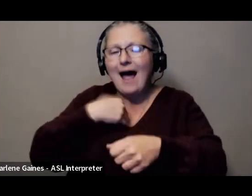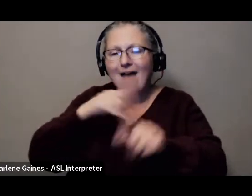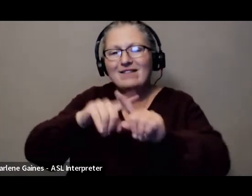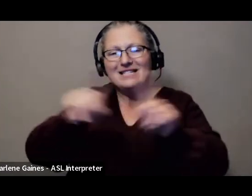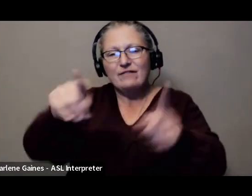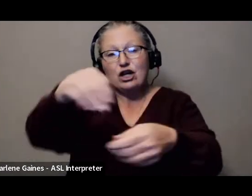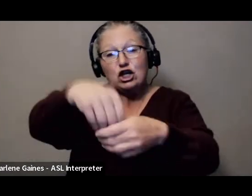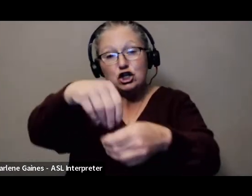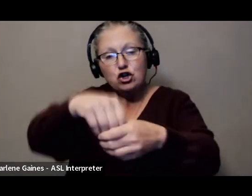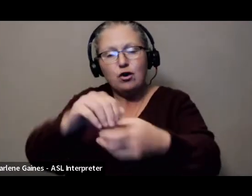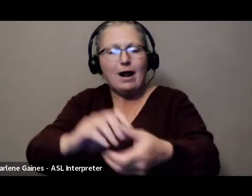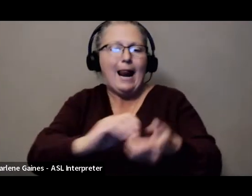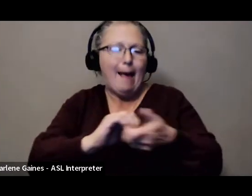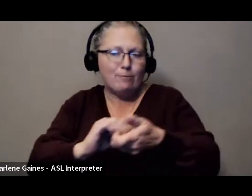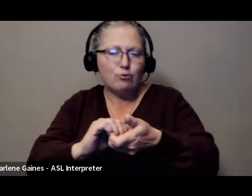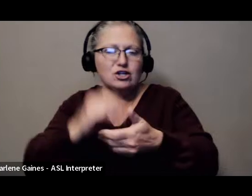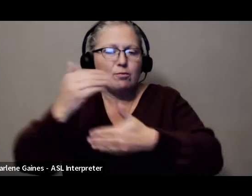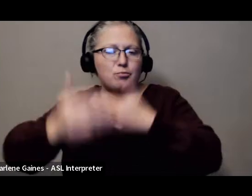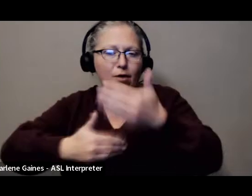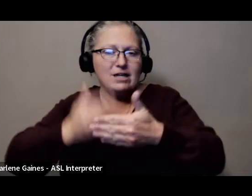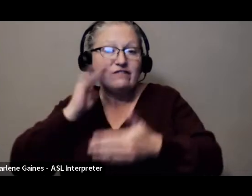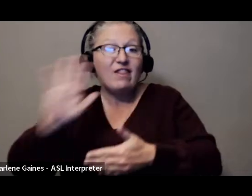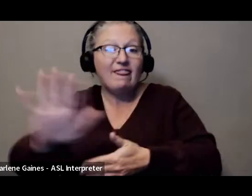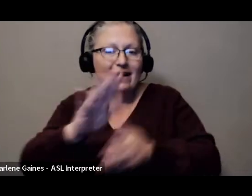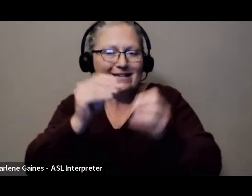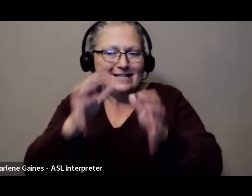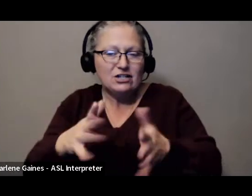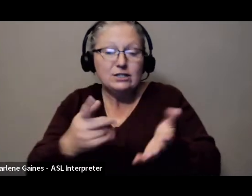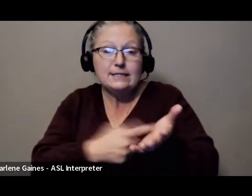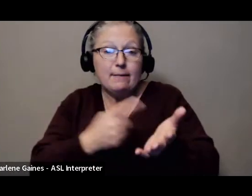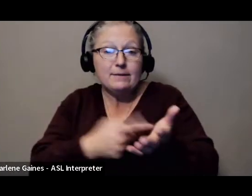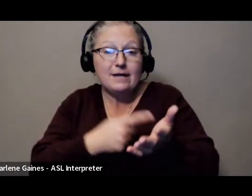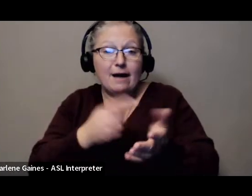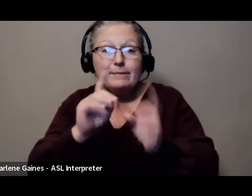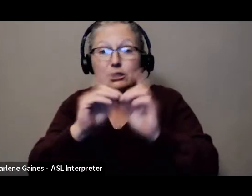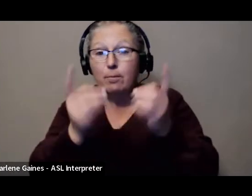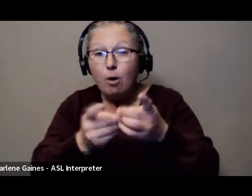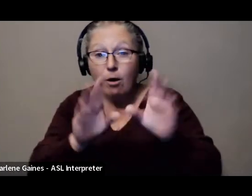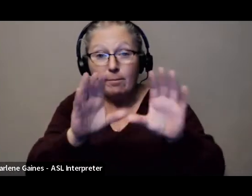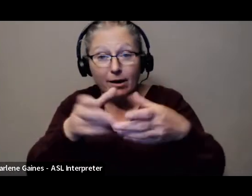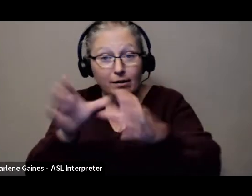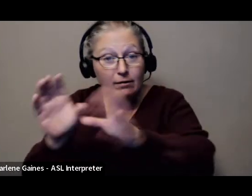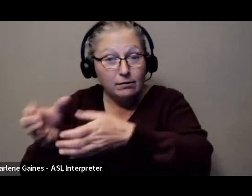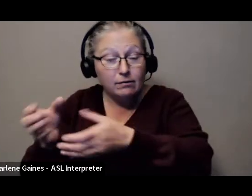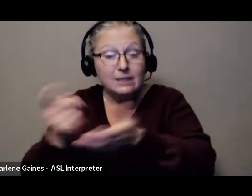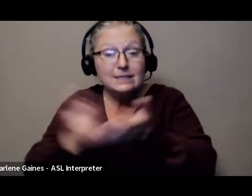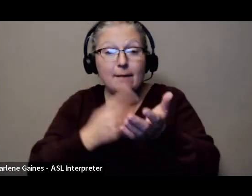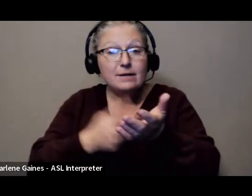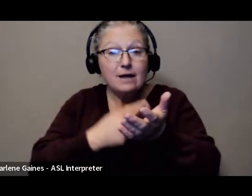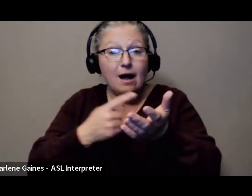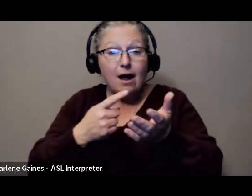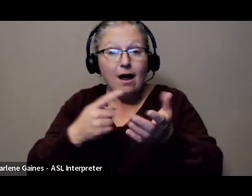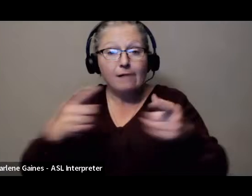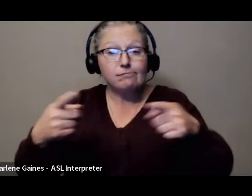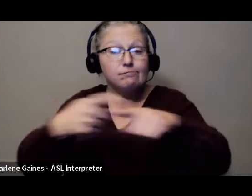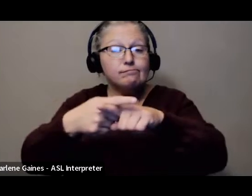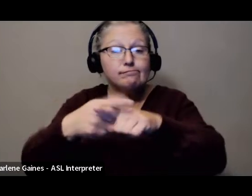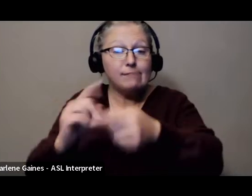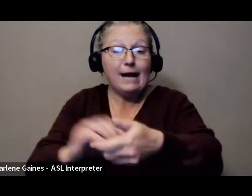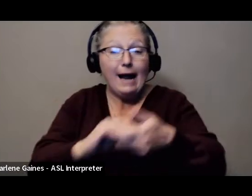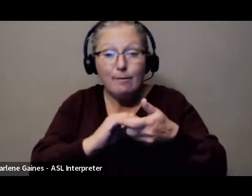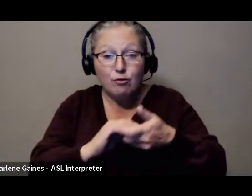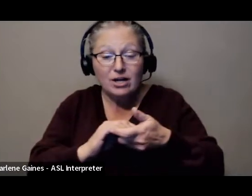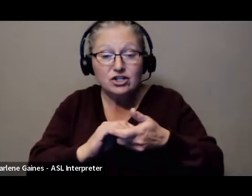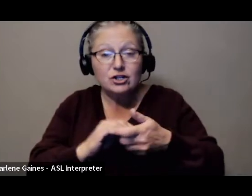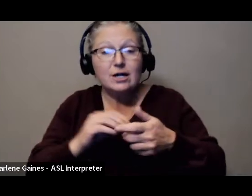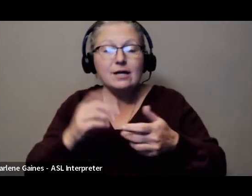internal collaboration processes for their teachers. Sometimes they're by department, and sometimes it's cross collaboration.